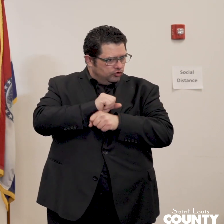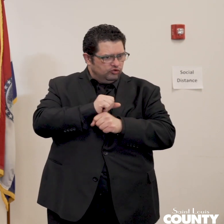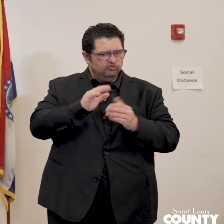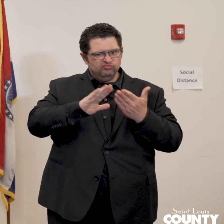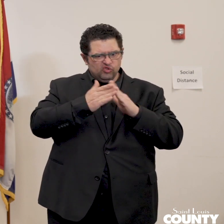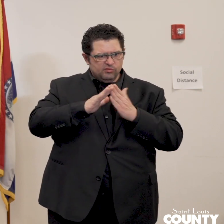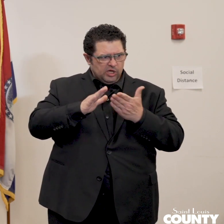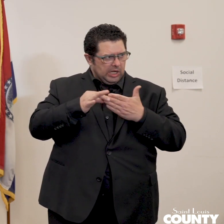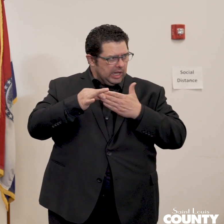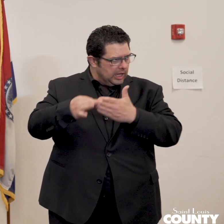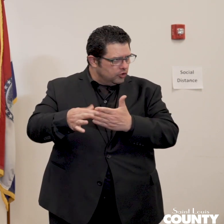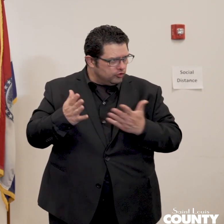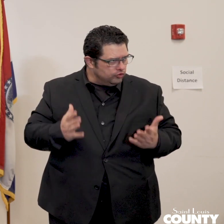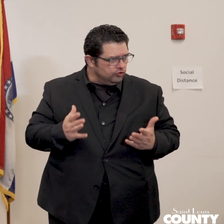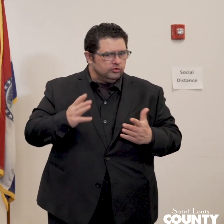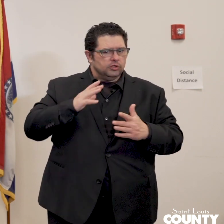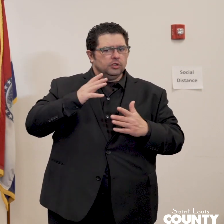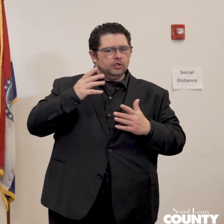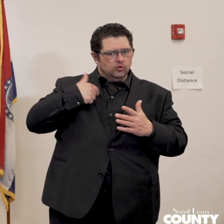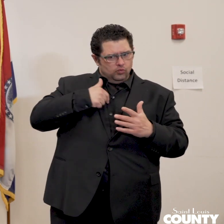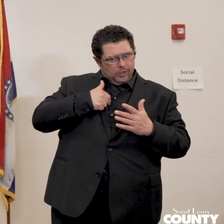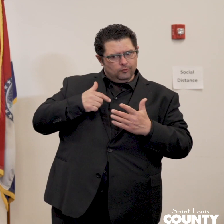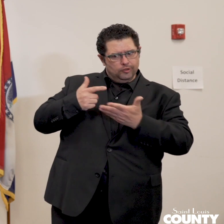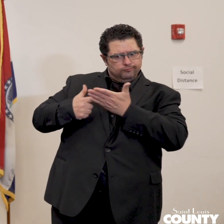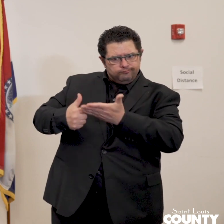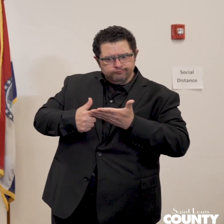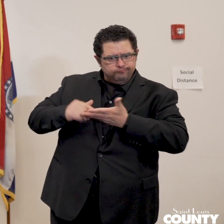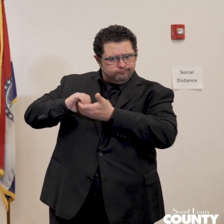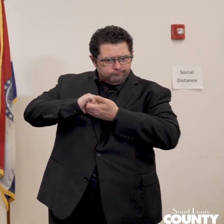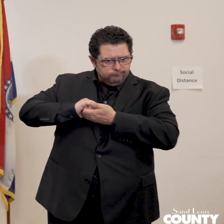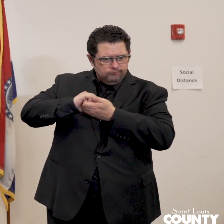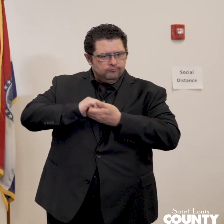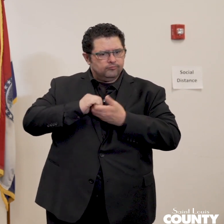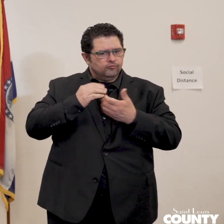we decide on how and when to lift our restrictions and our safety orders.